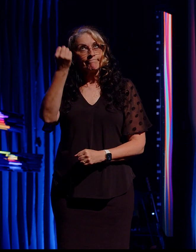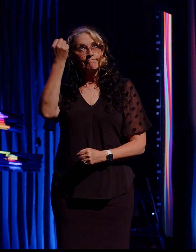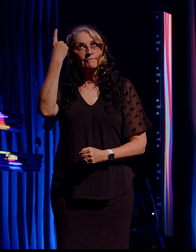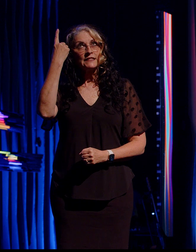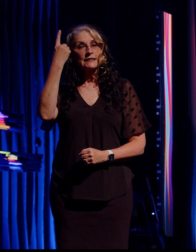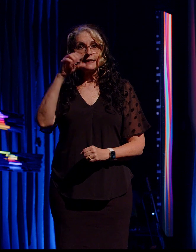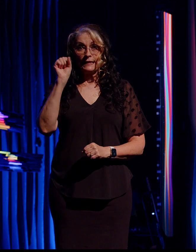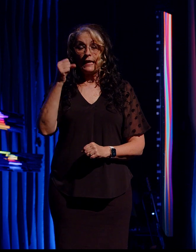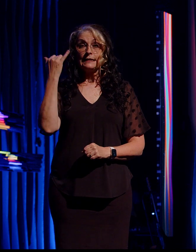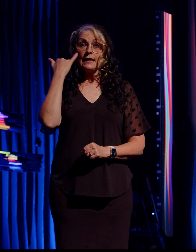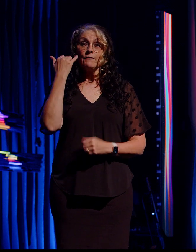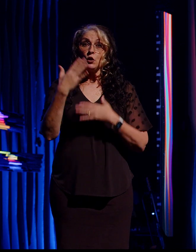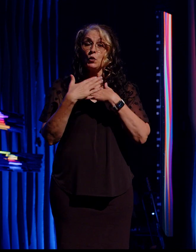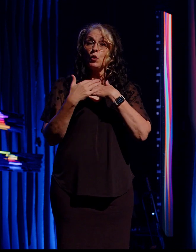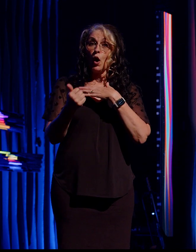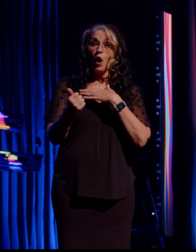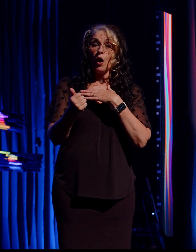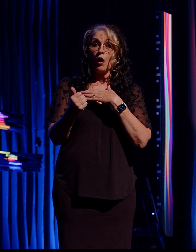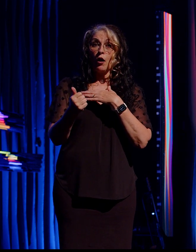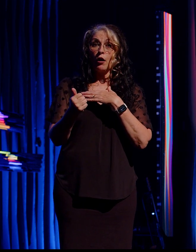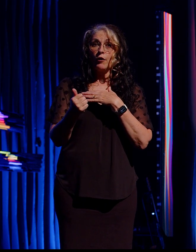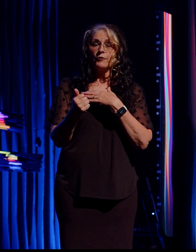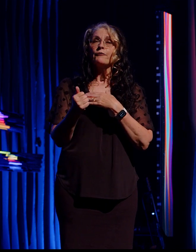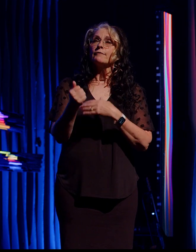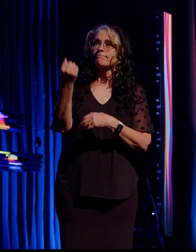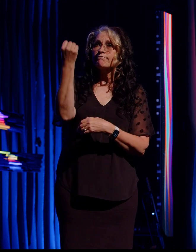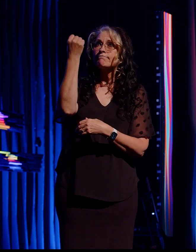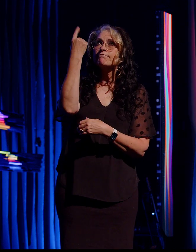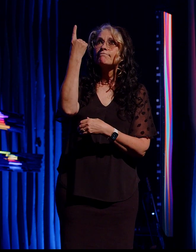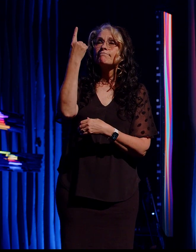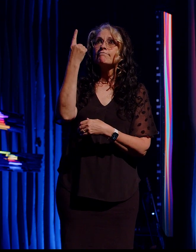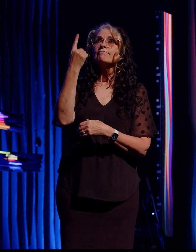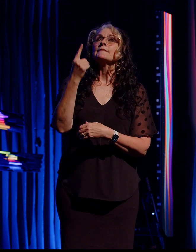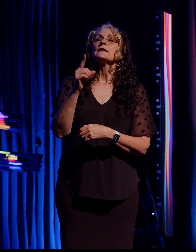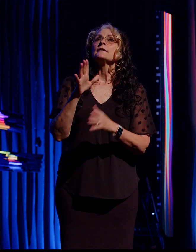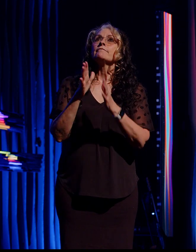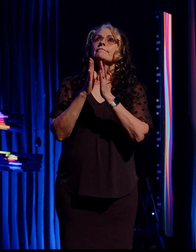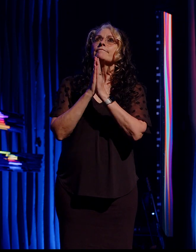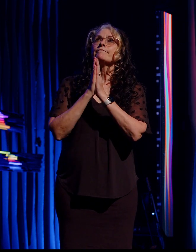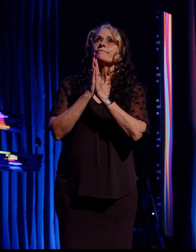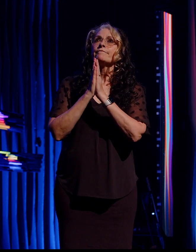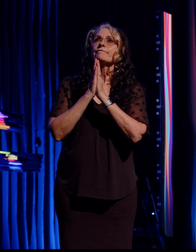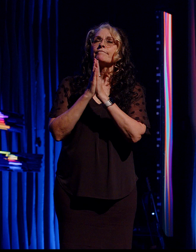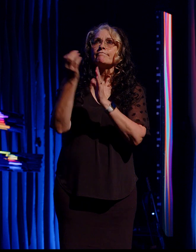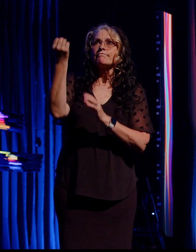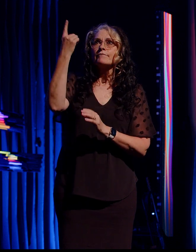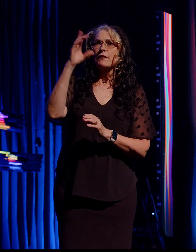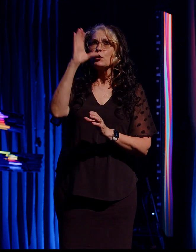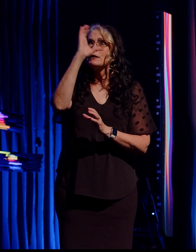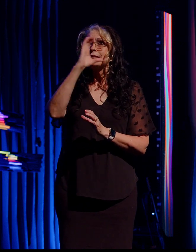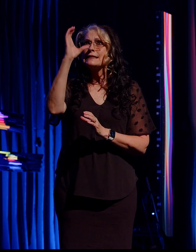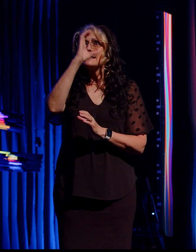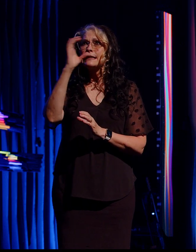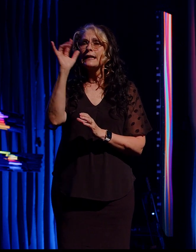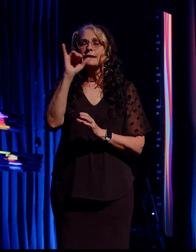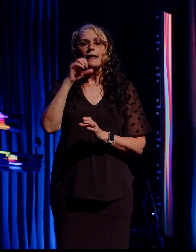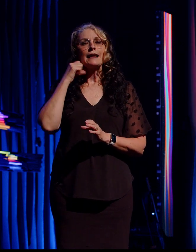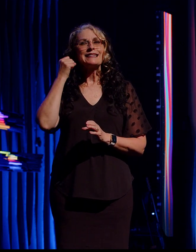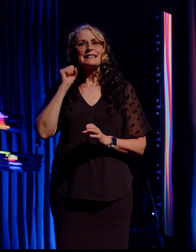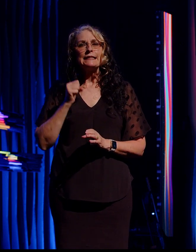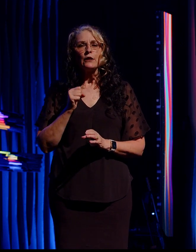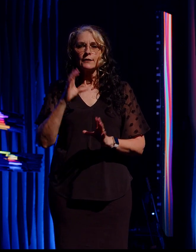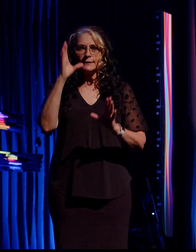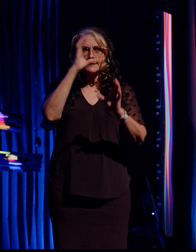understanding, yes, if you call out for insight and raise your voice for understanding, if you seek it like silver and